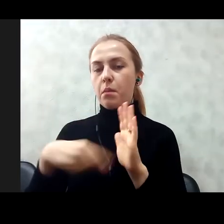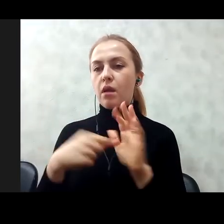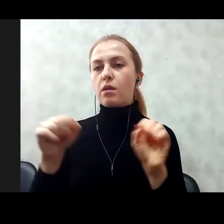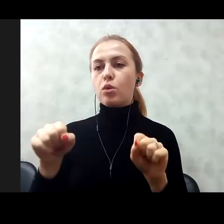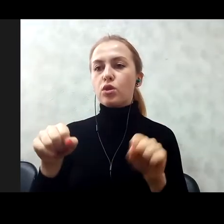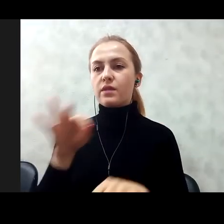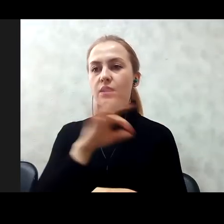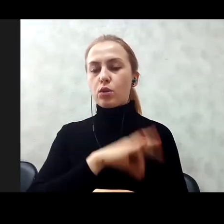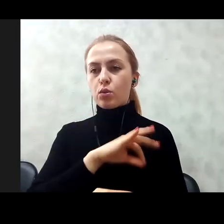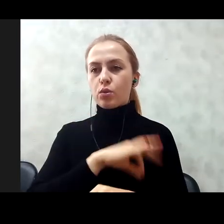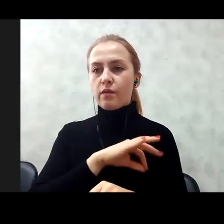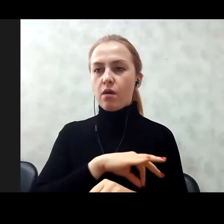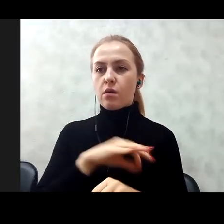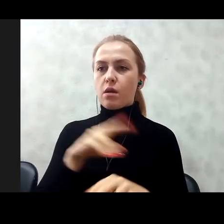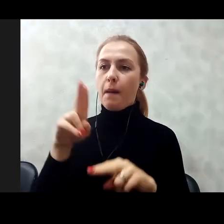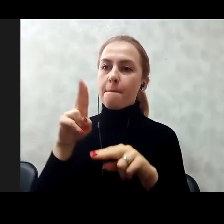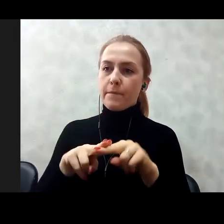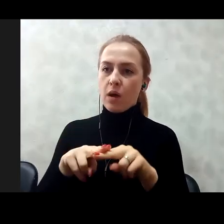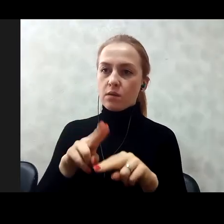We should also discuss